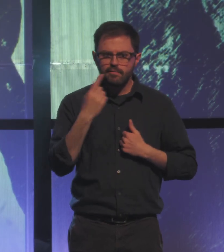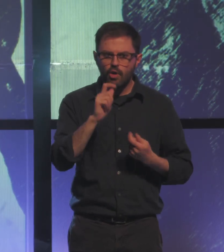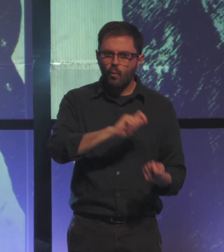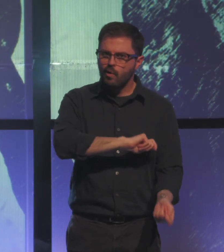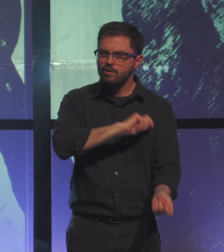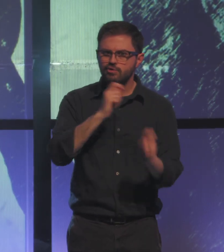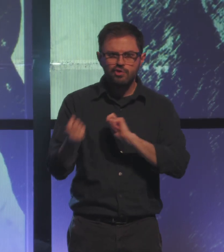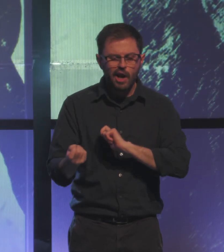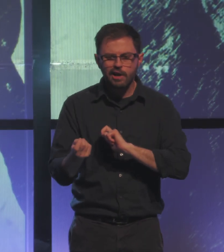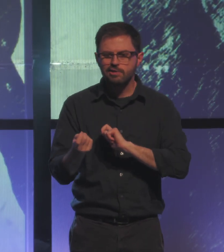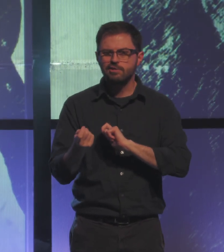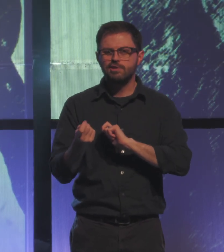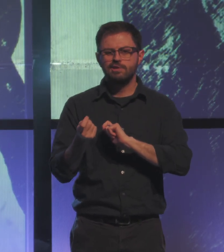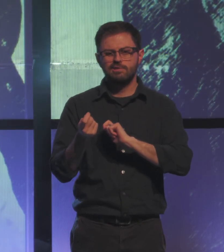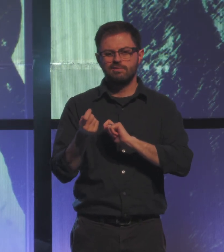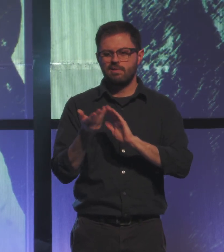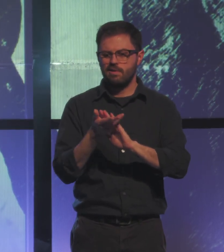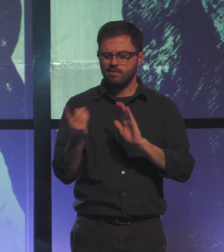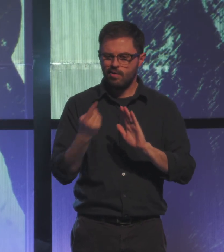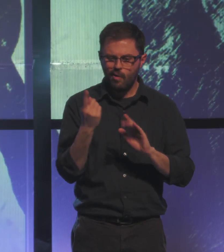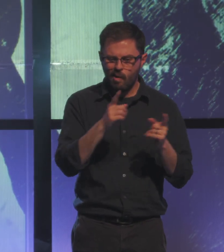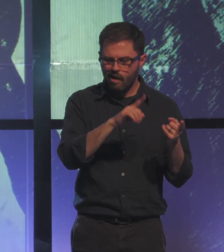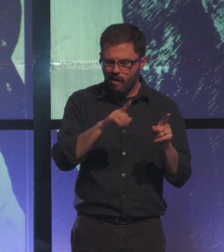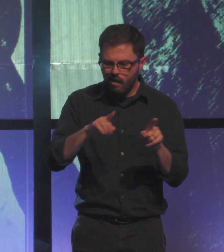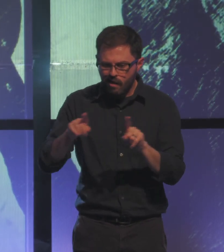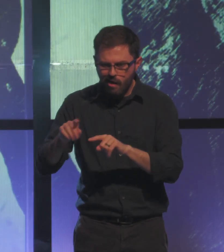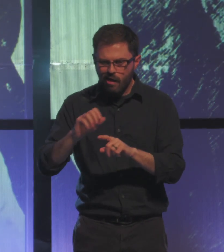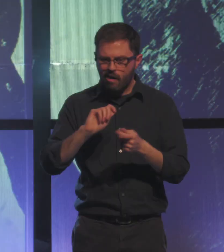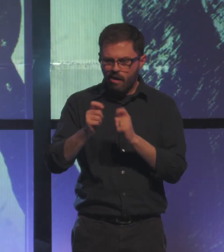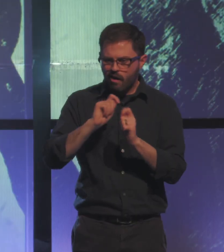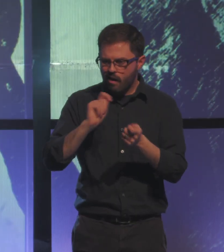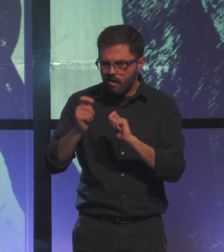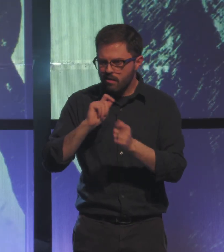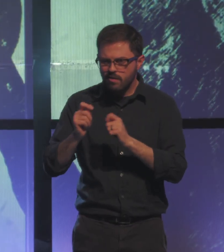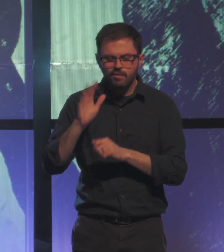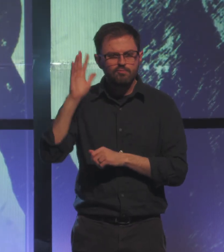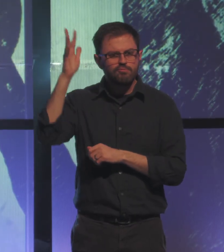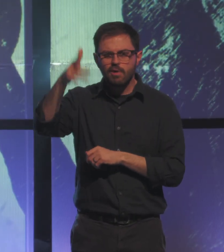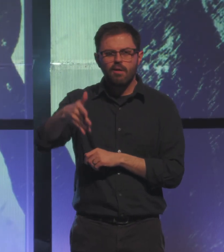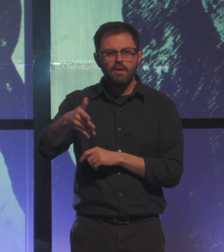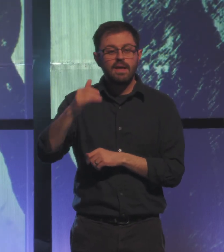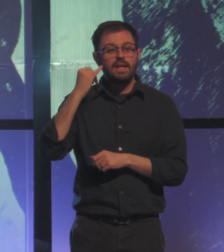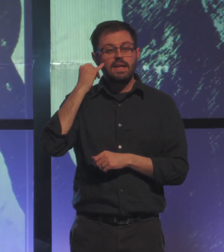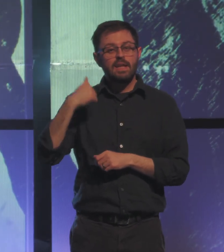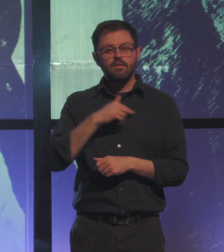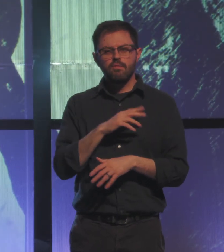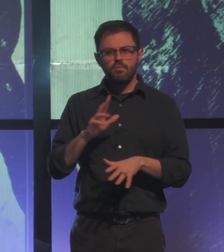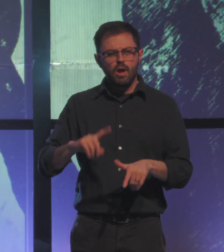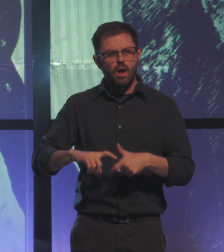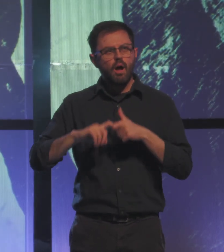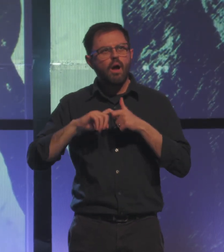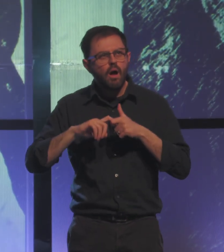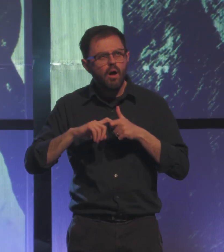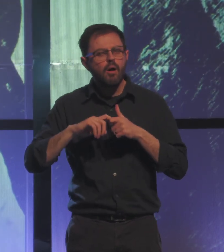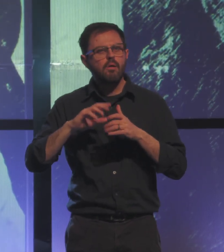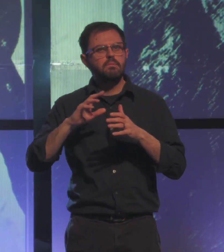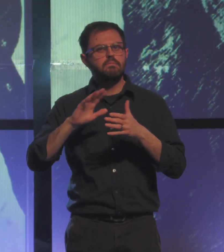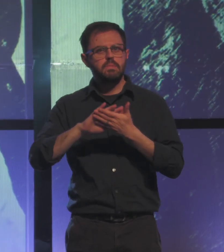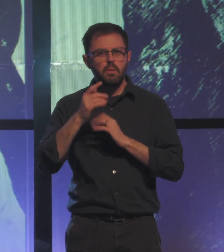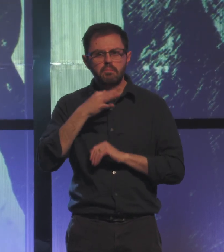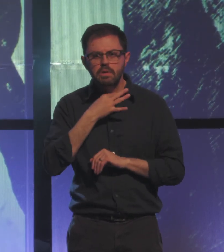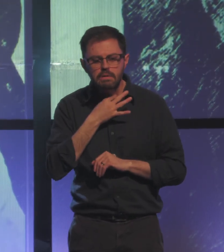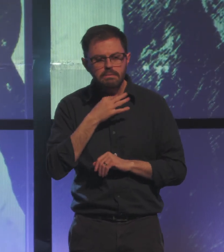things are moving and transitioning, change is guaranteed. And when we pause and we allow curiosity and noticing to